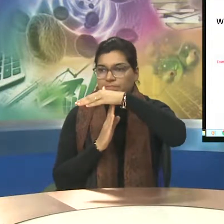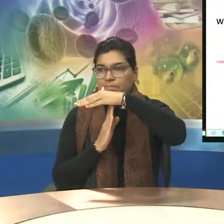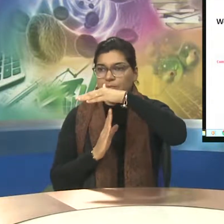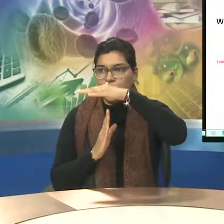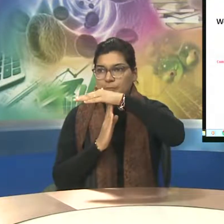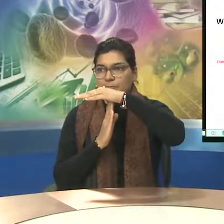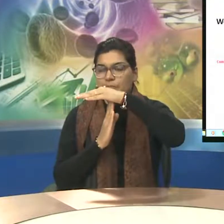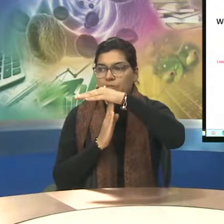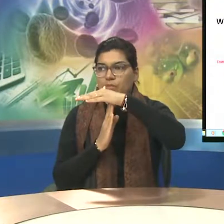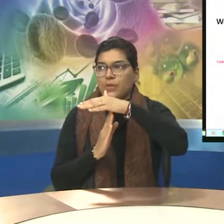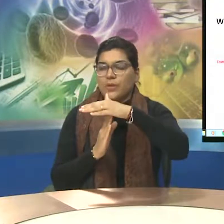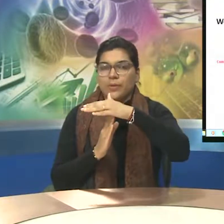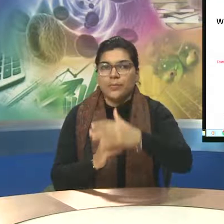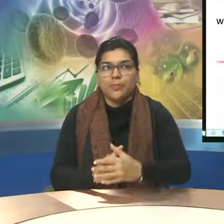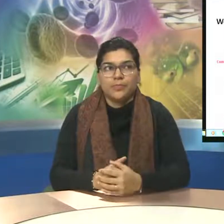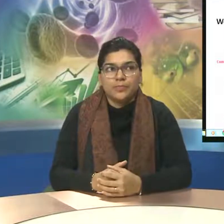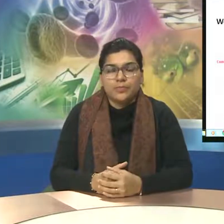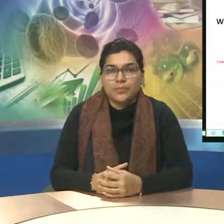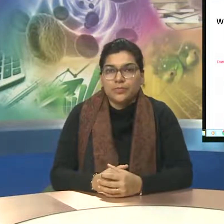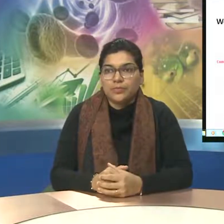Let's take a break.